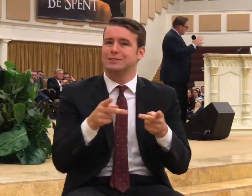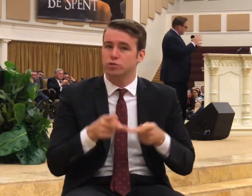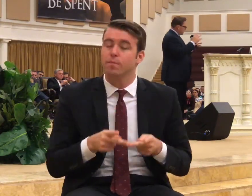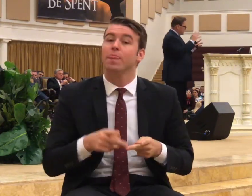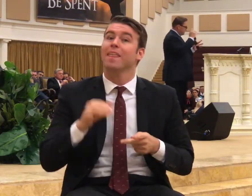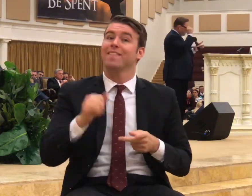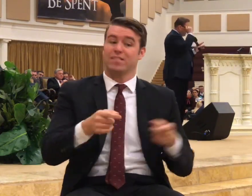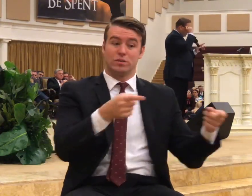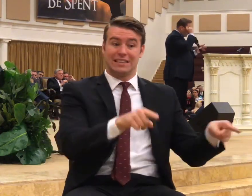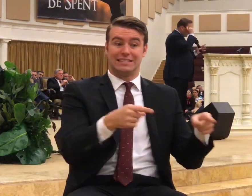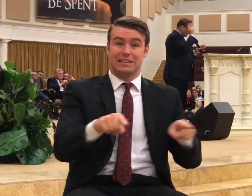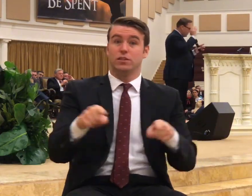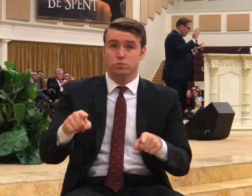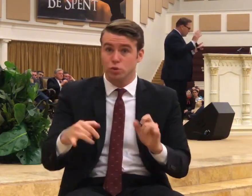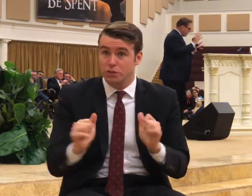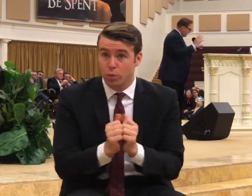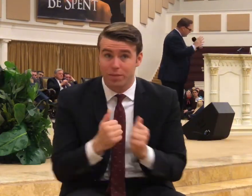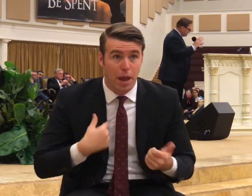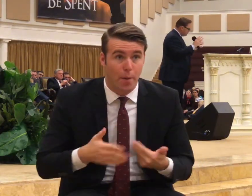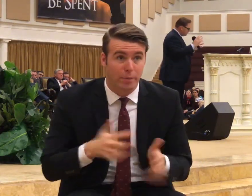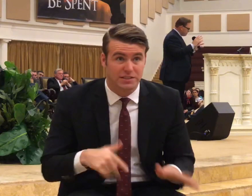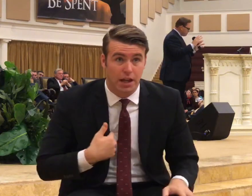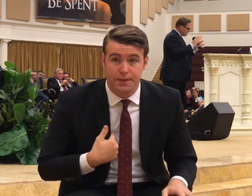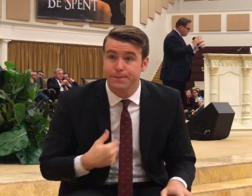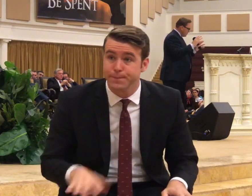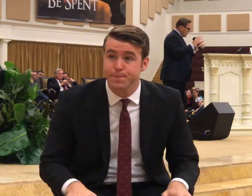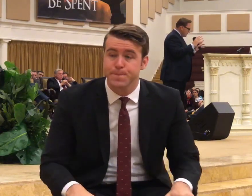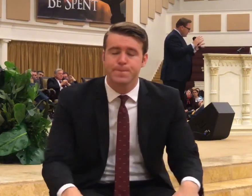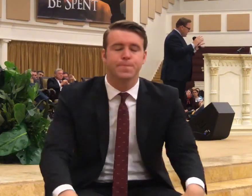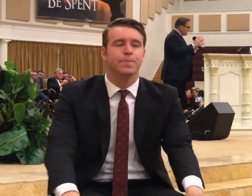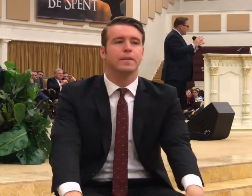These incidents, are you still with me? I'm almost done.